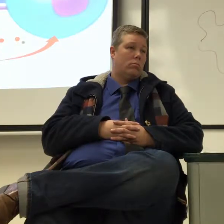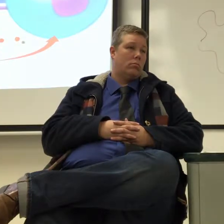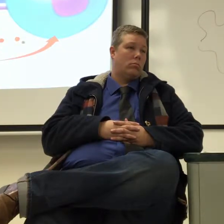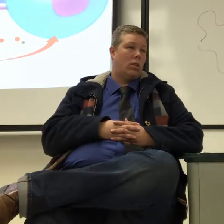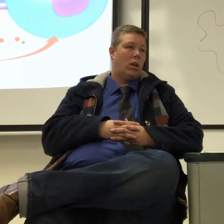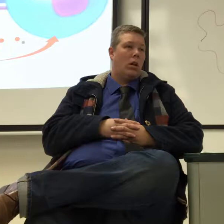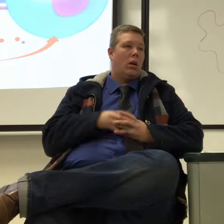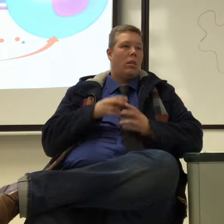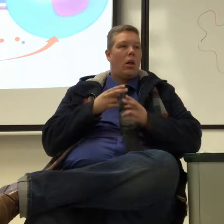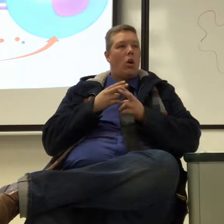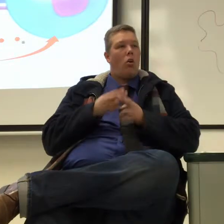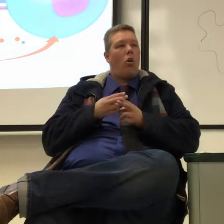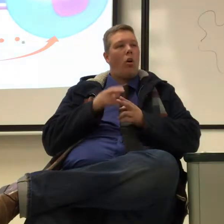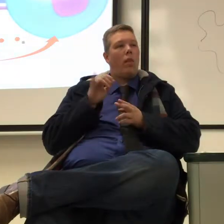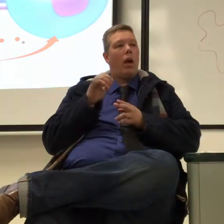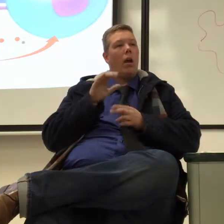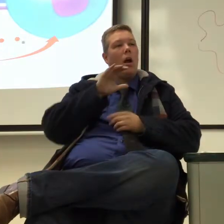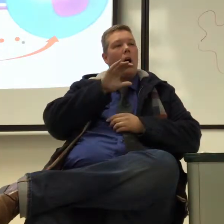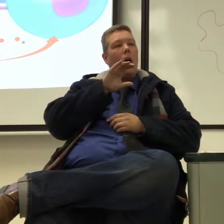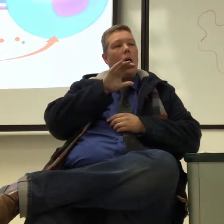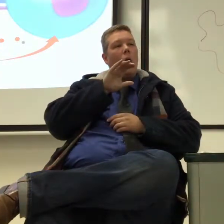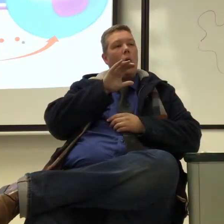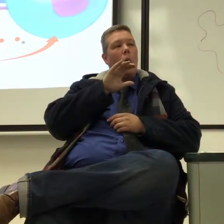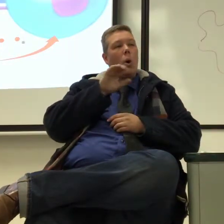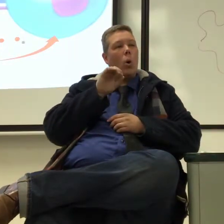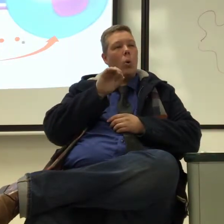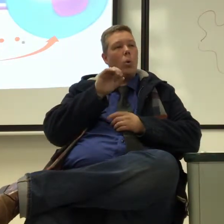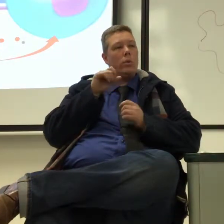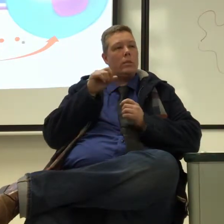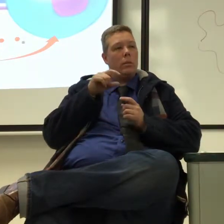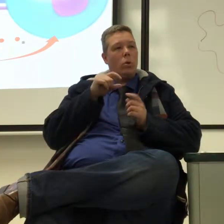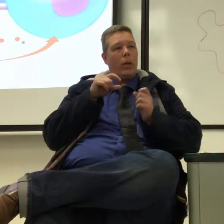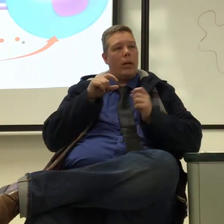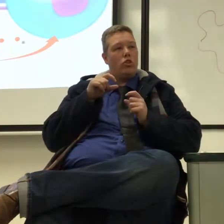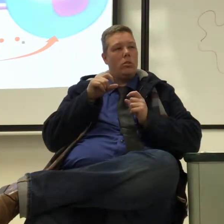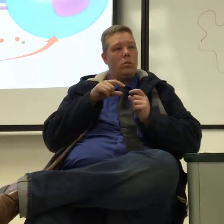And they call this co-stimulation, the B7-CD28.